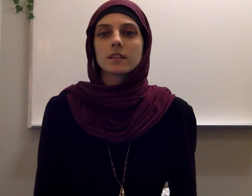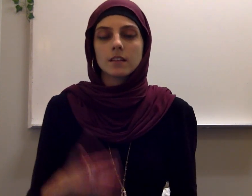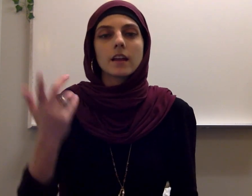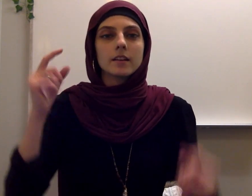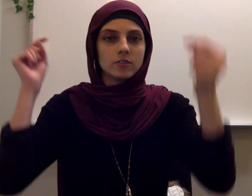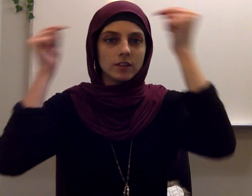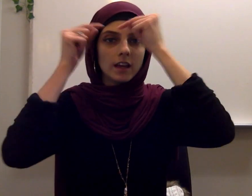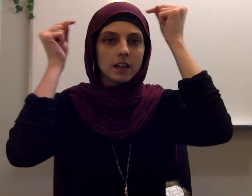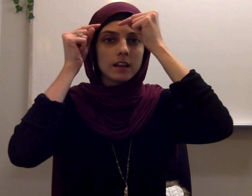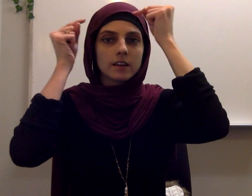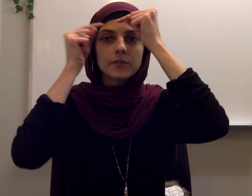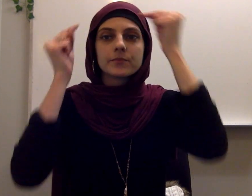I just did headache.